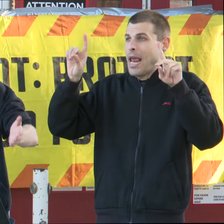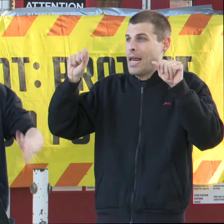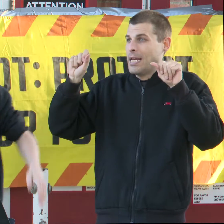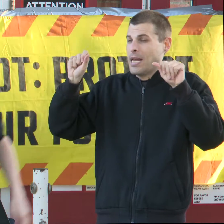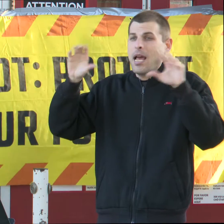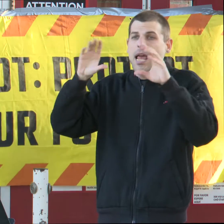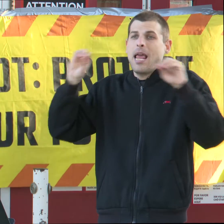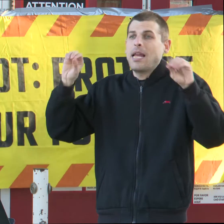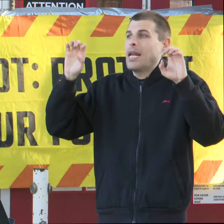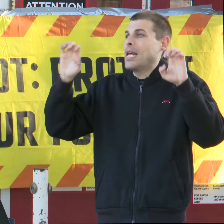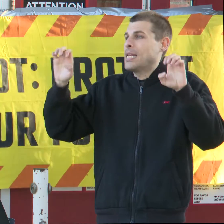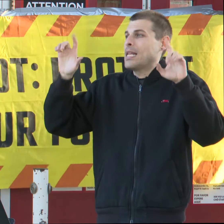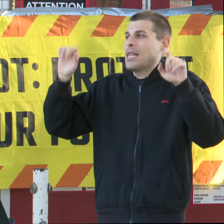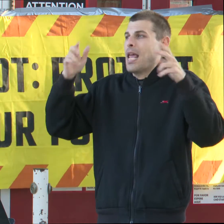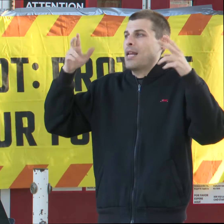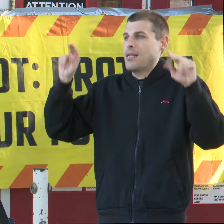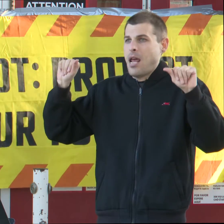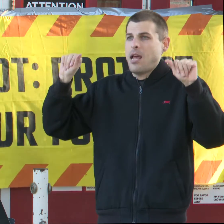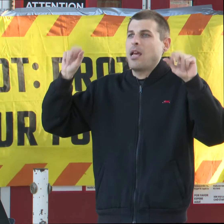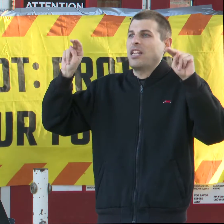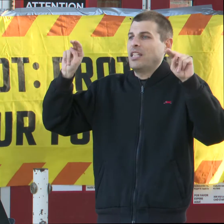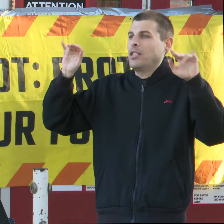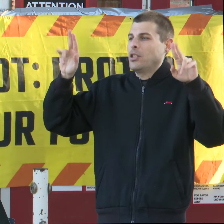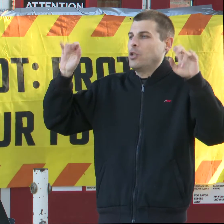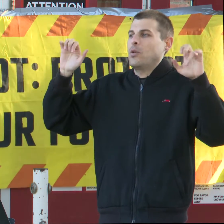Malina Yuen.